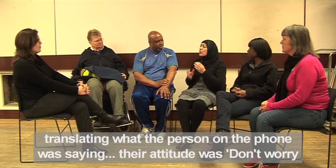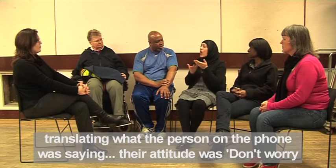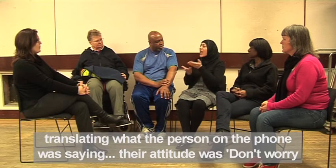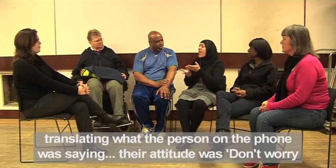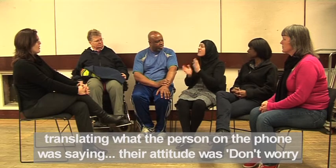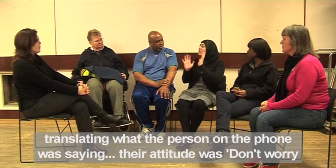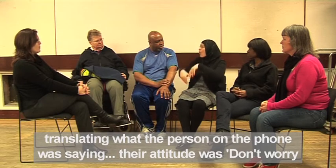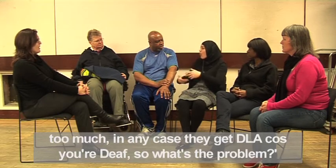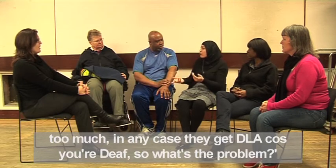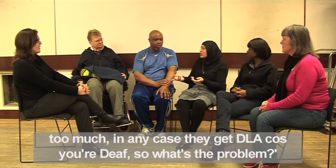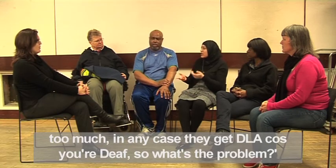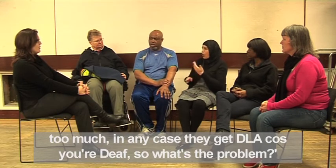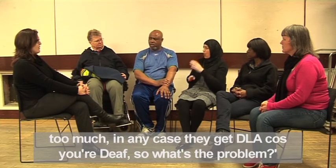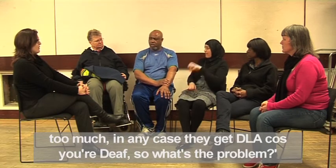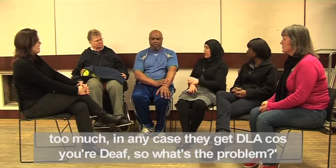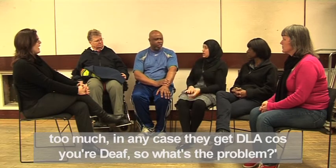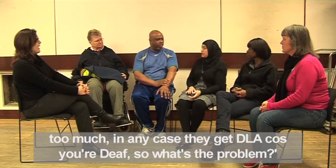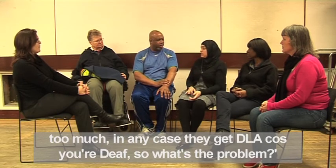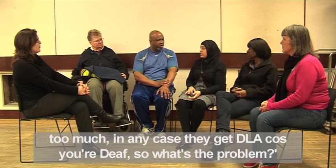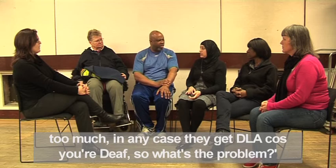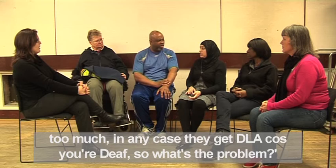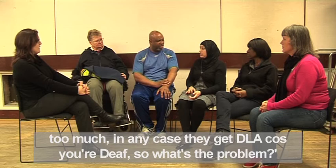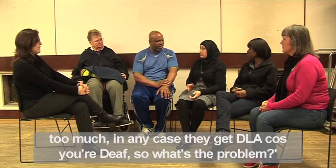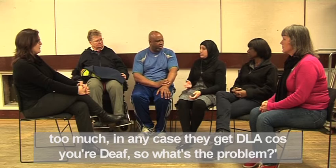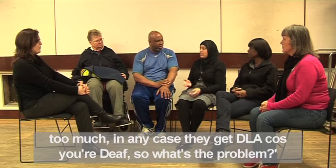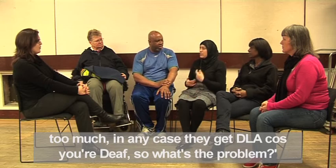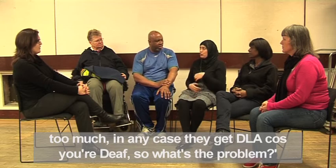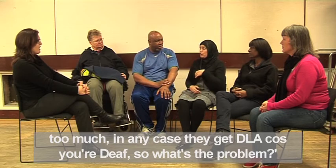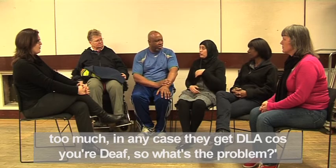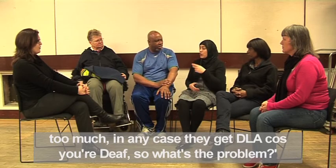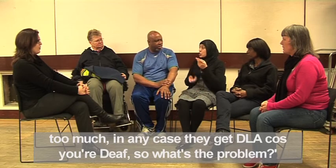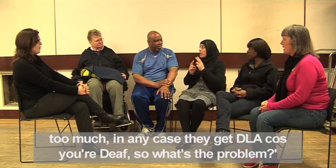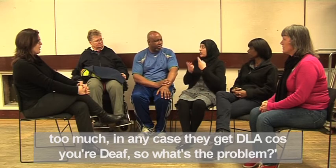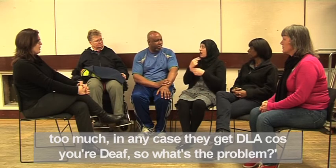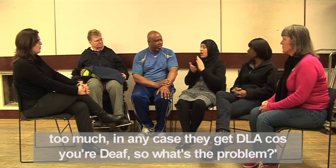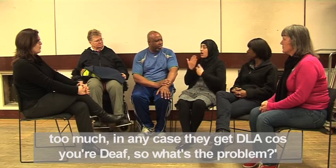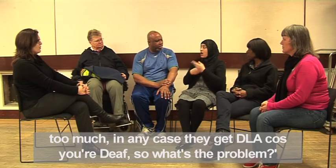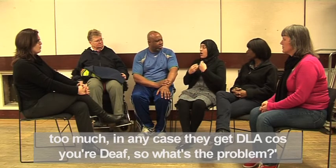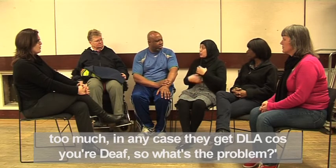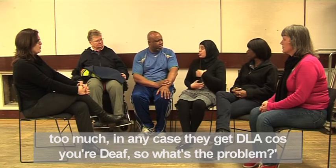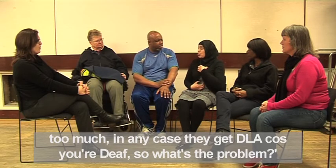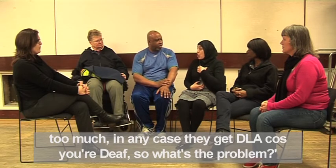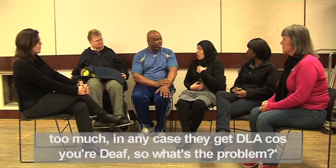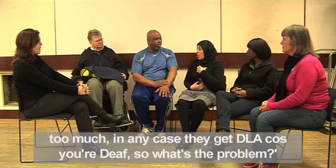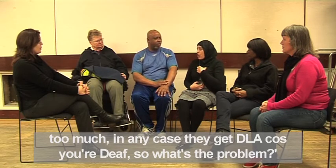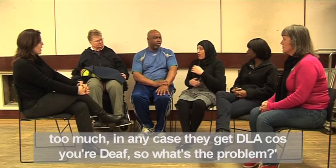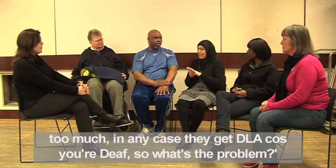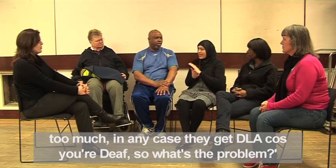worry too much, in any case, you get DLA, because they get DLA because you're deaf, so what's the problem? I was